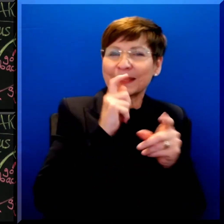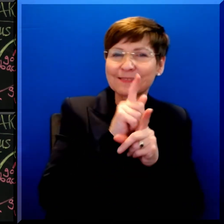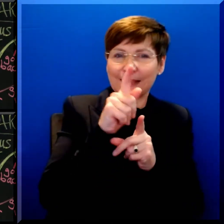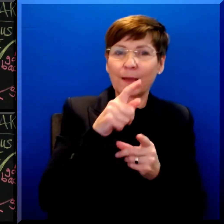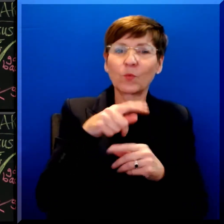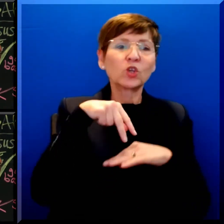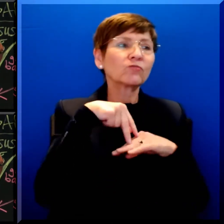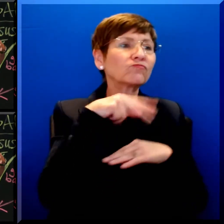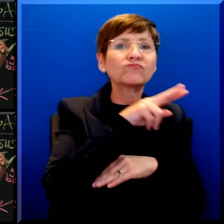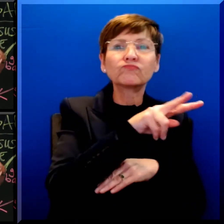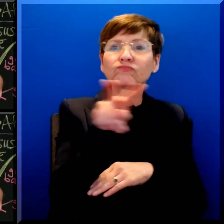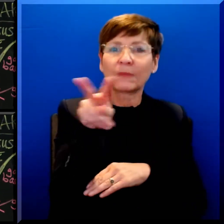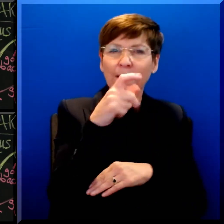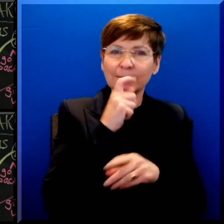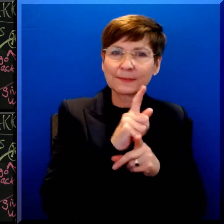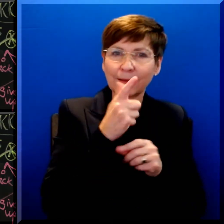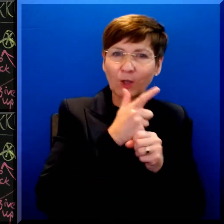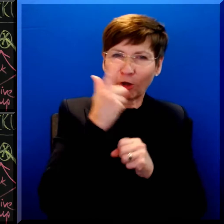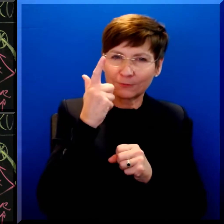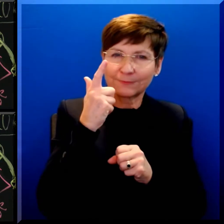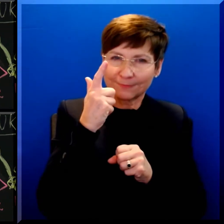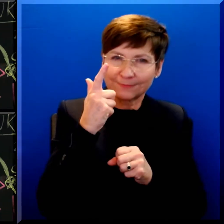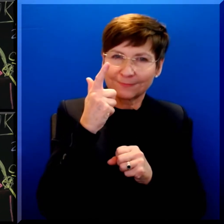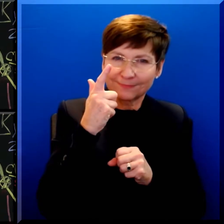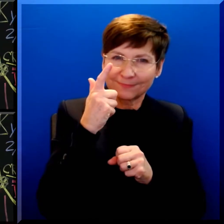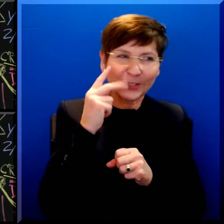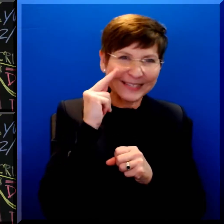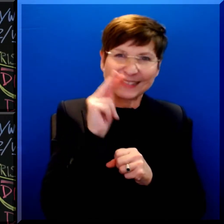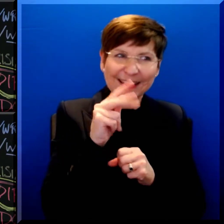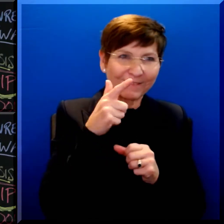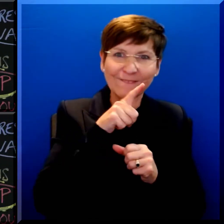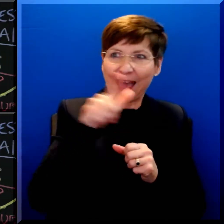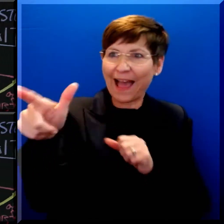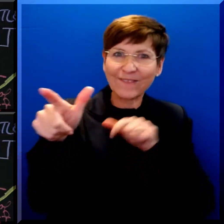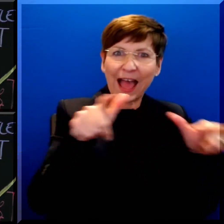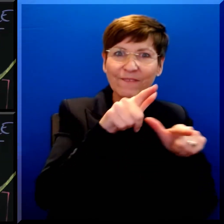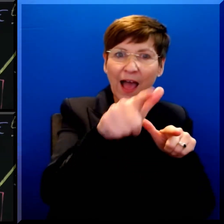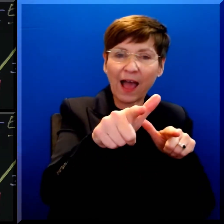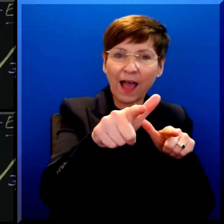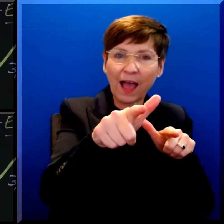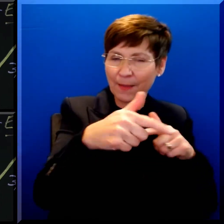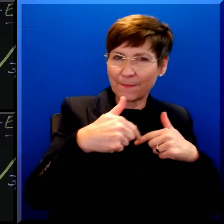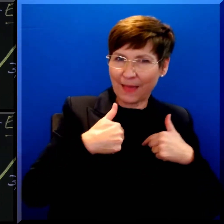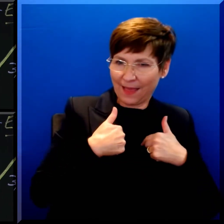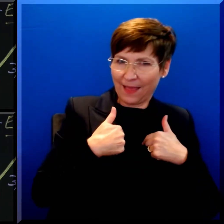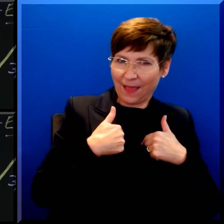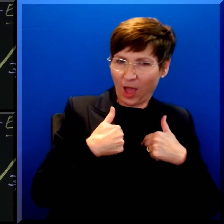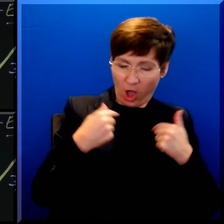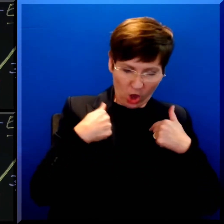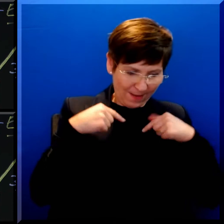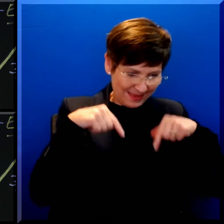eye perspective. Guys, when you're in a dip, you have to get God's perspective on your